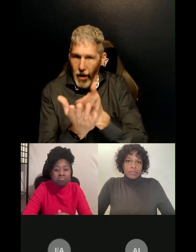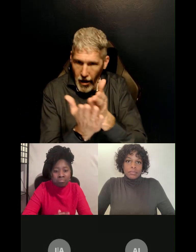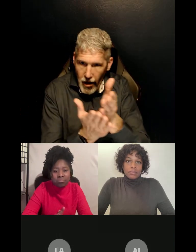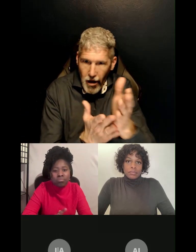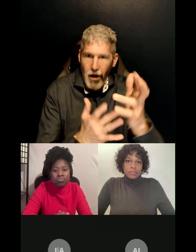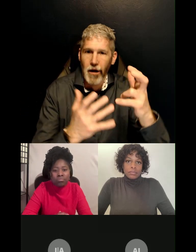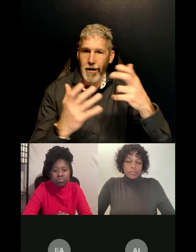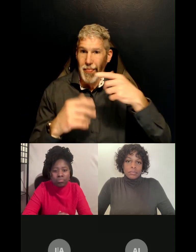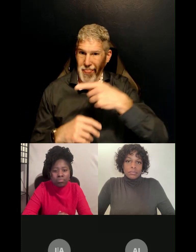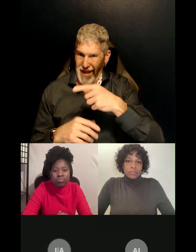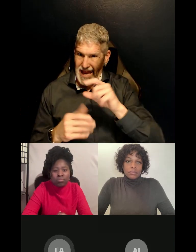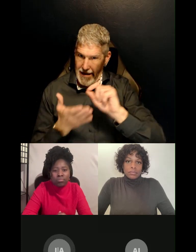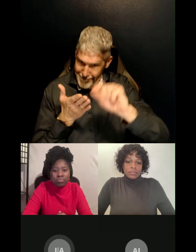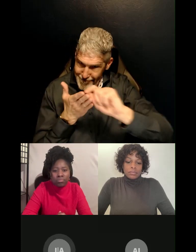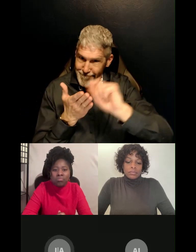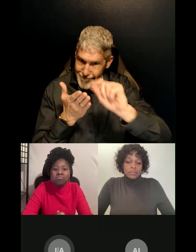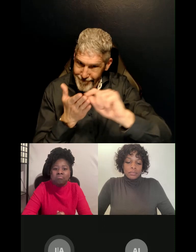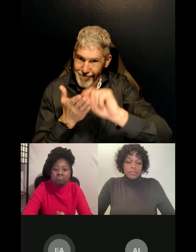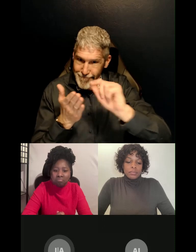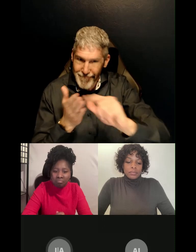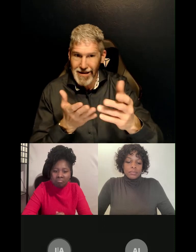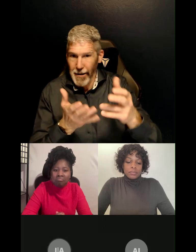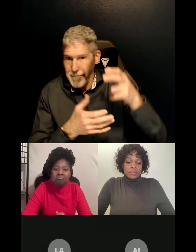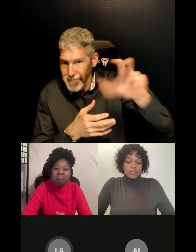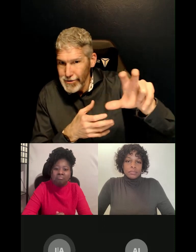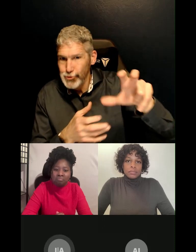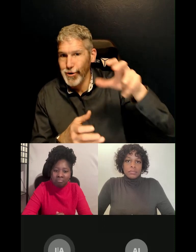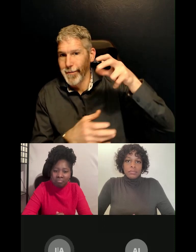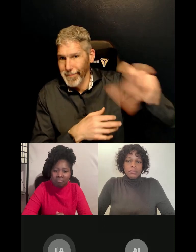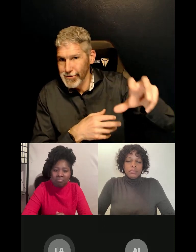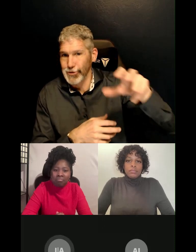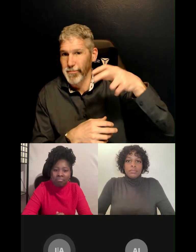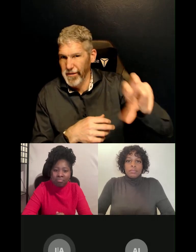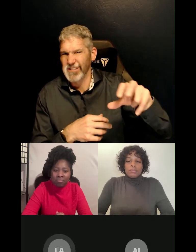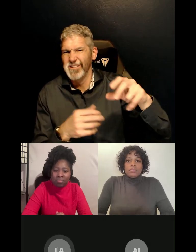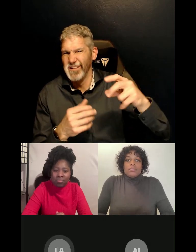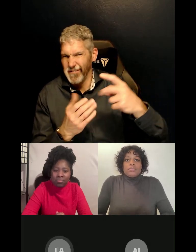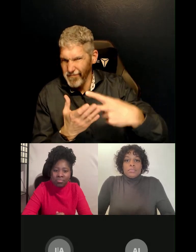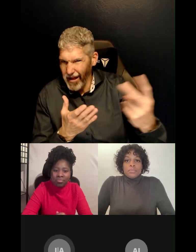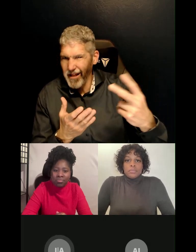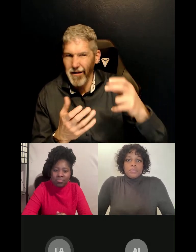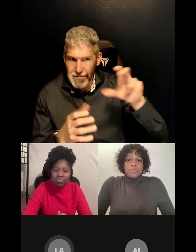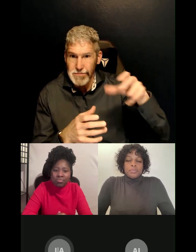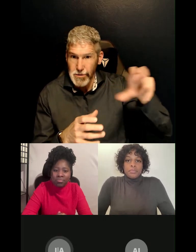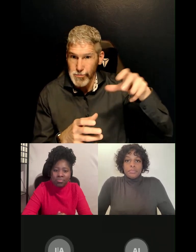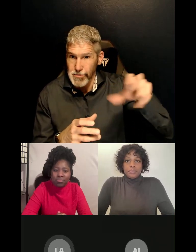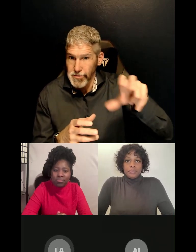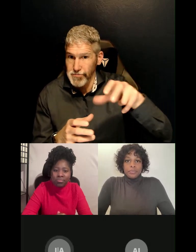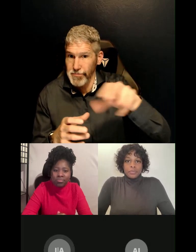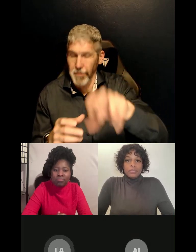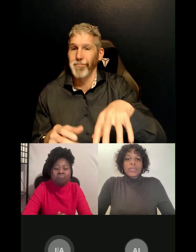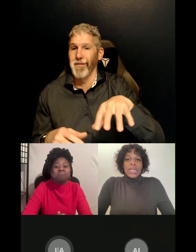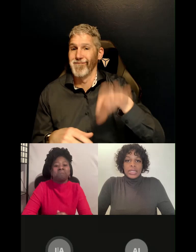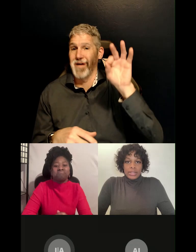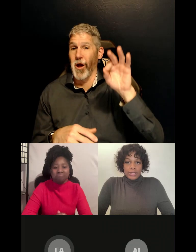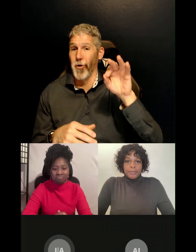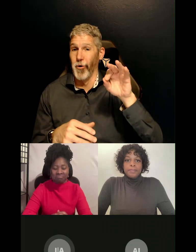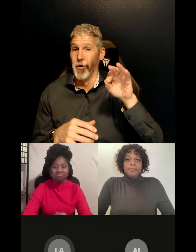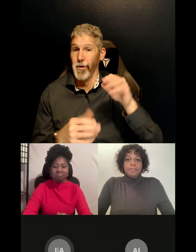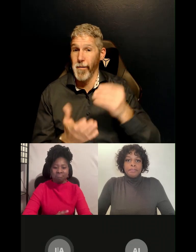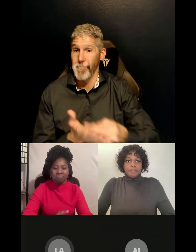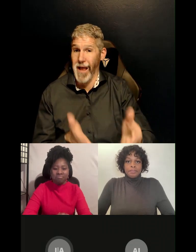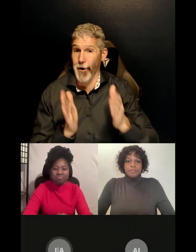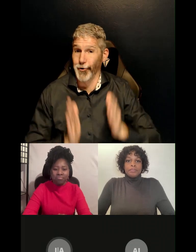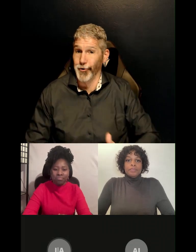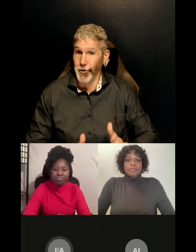it. They went through it. They went through the process of writing and pitching and pitching and pitching and failing and pitching over